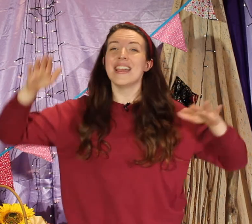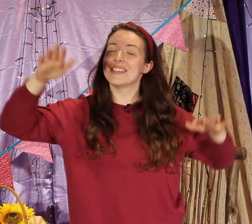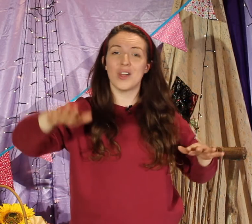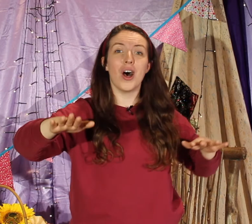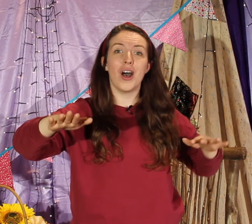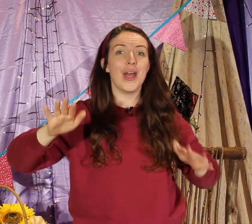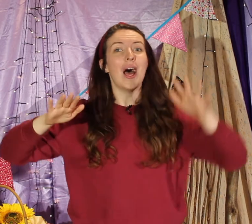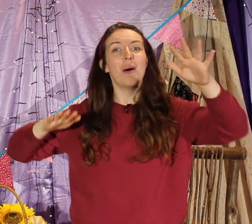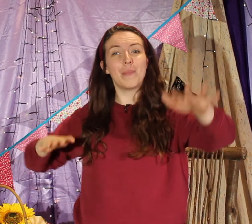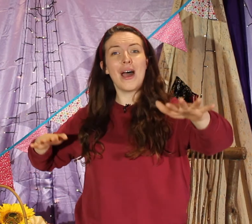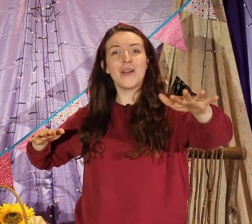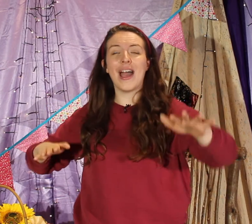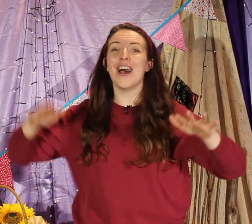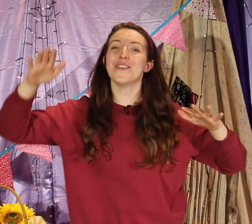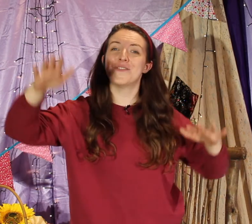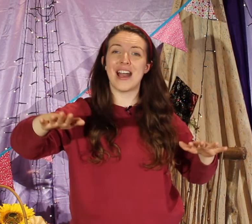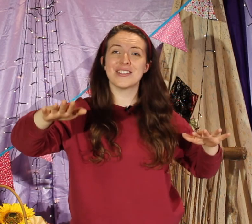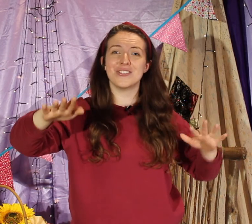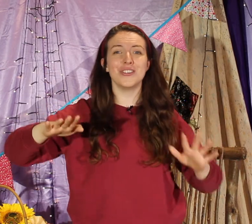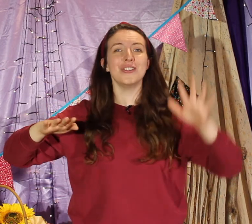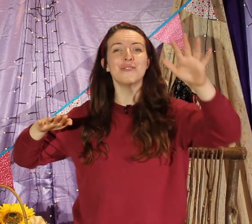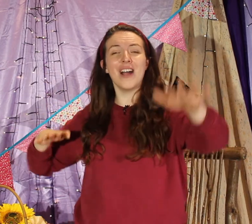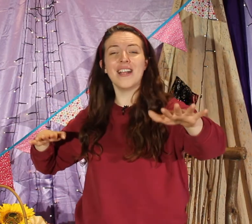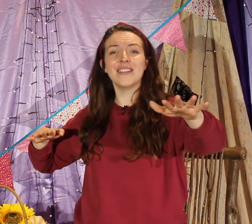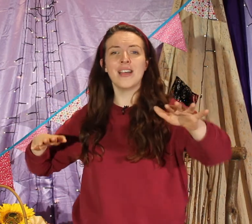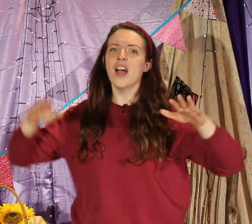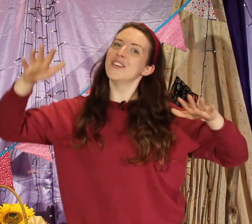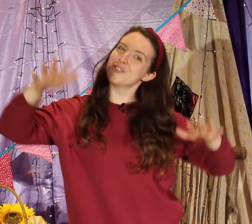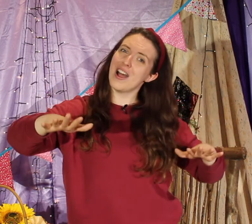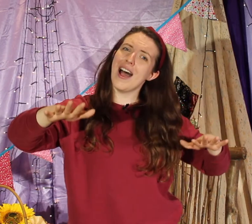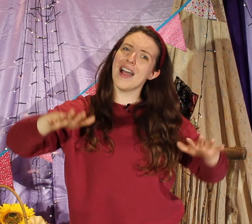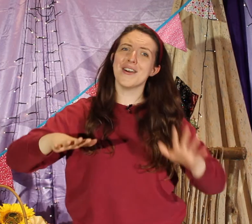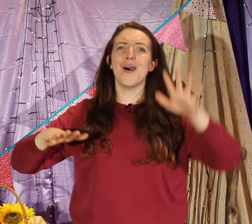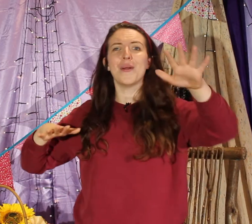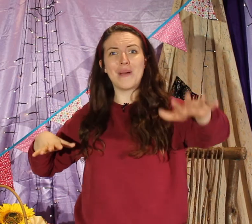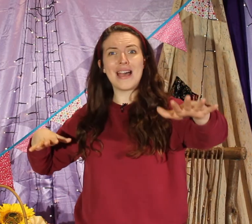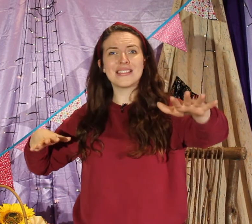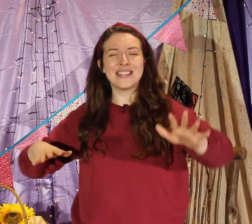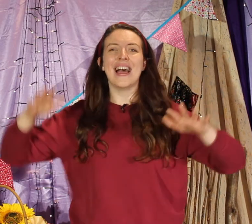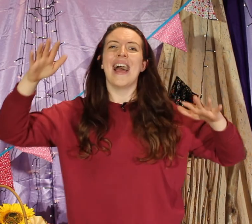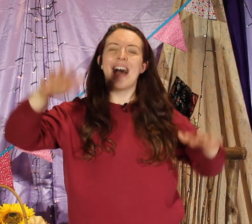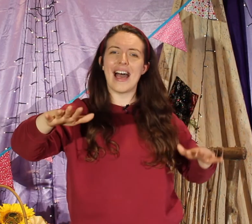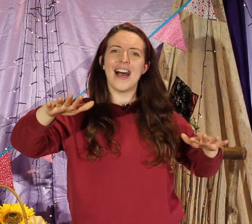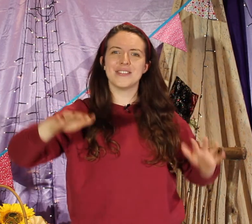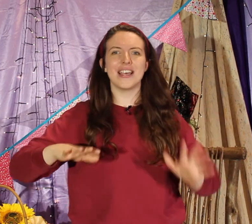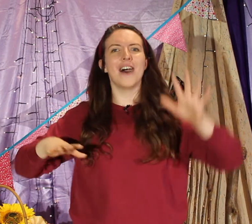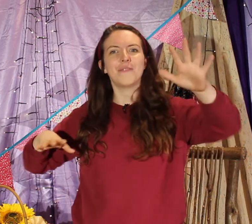It's not about how fast you run, try your best, have some